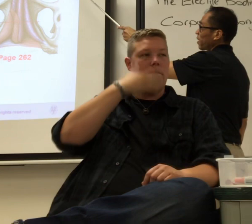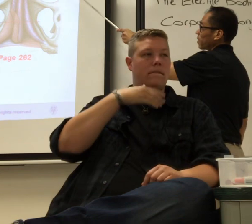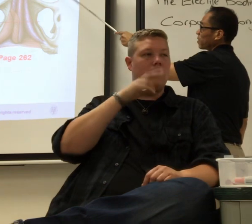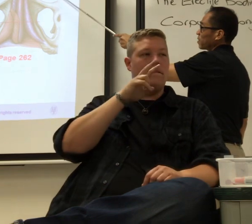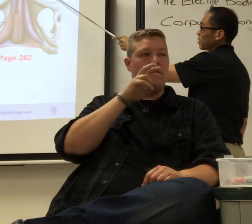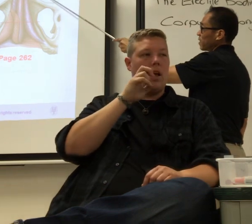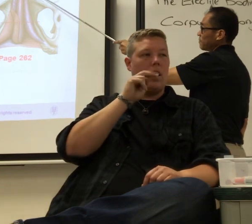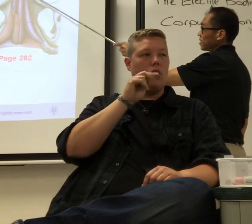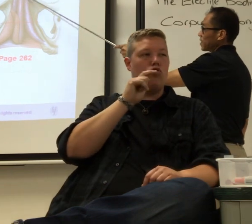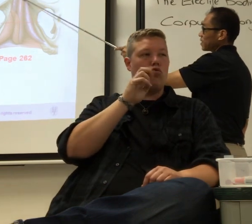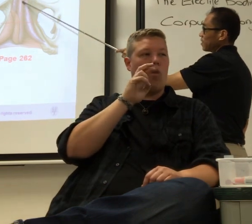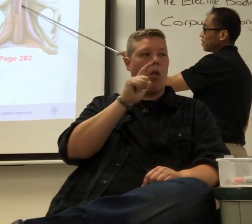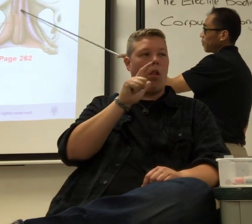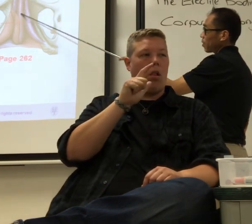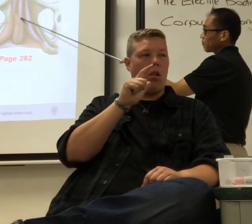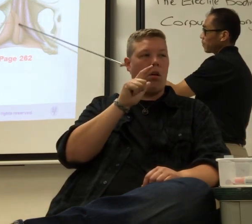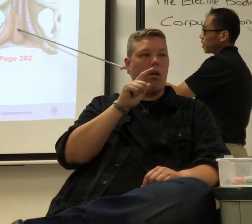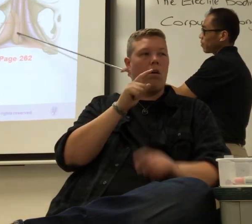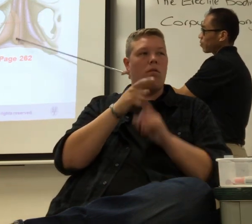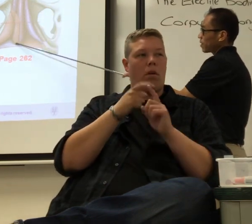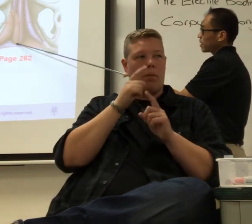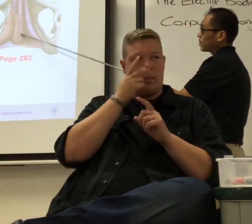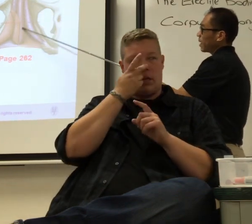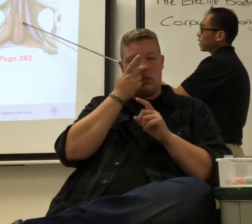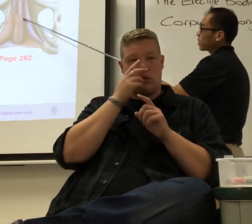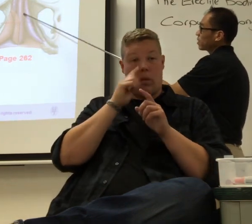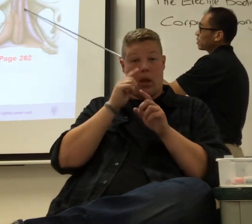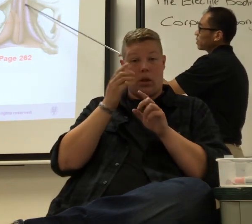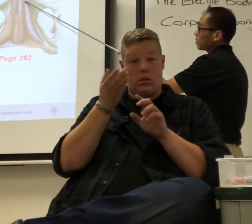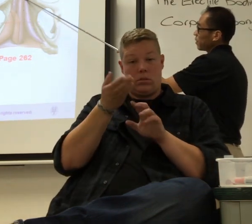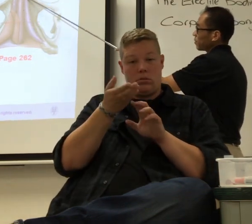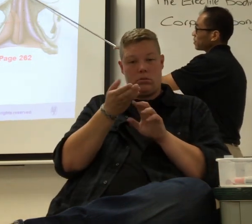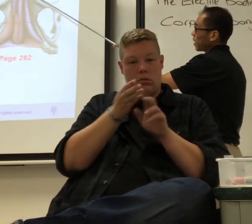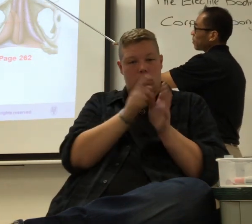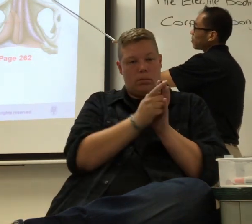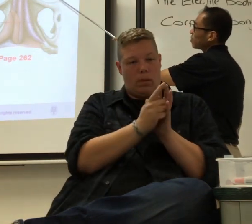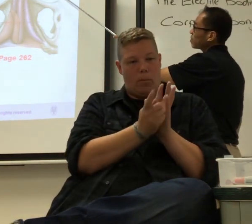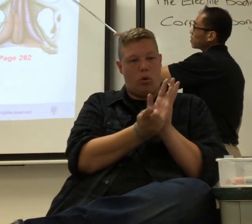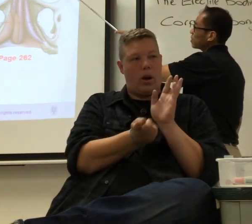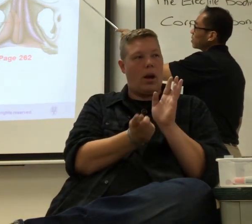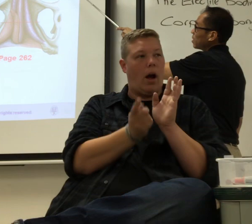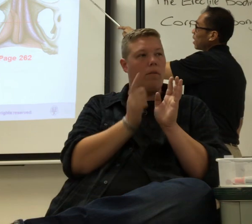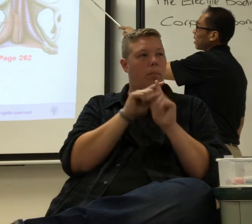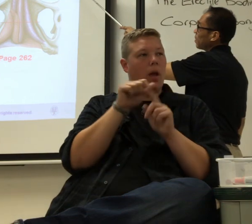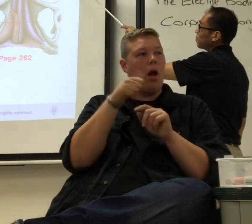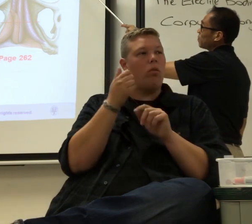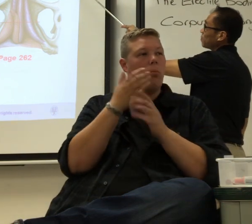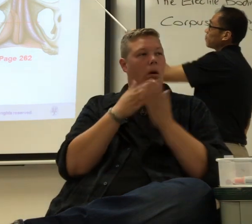whole thing. They've dissected it apart from the other erectile body. They're together.